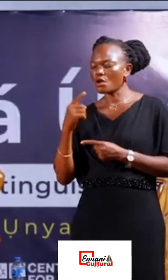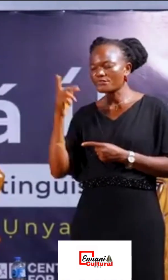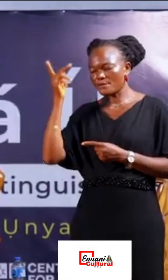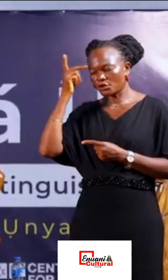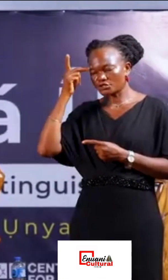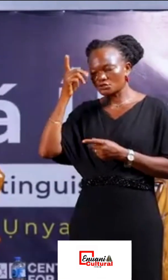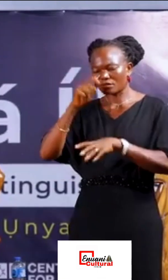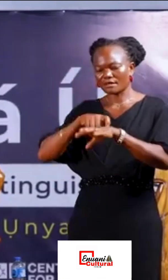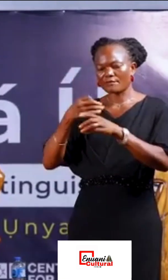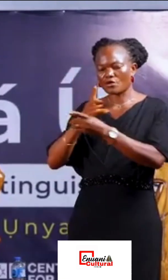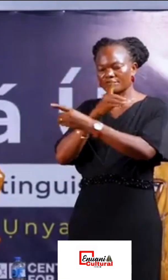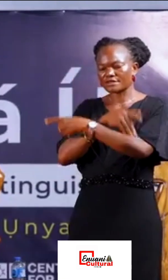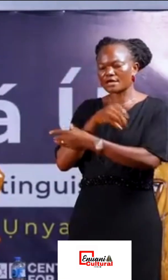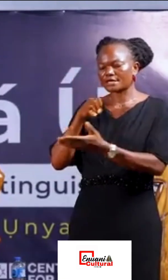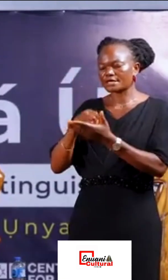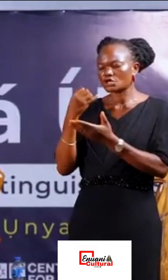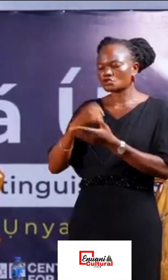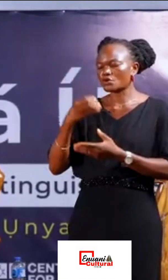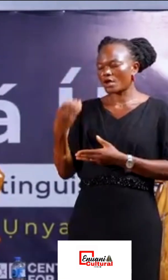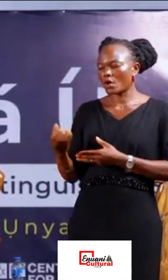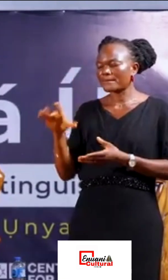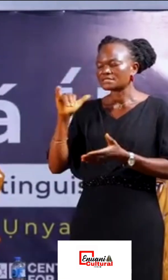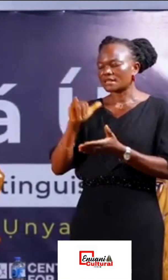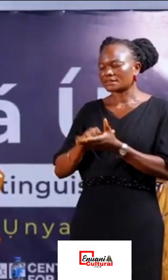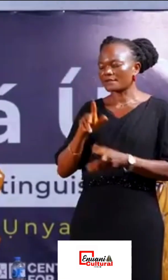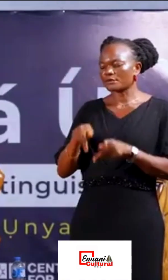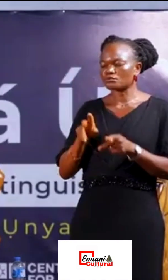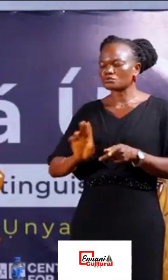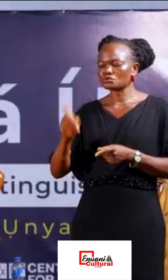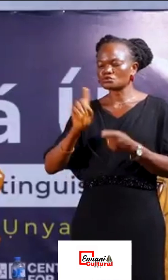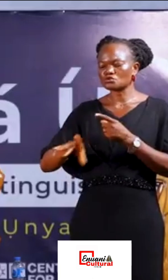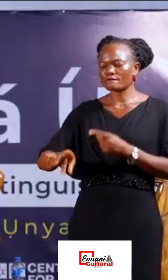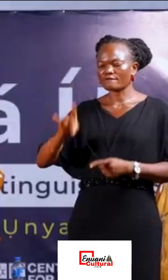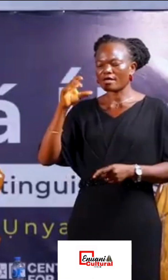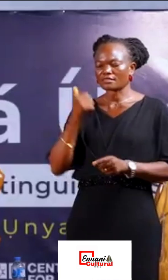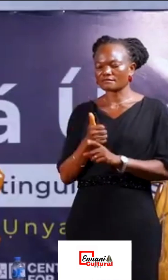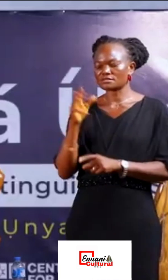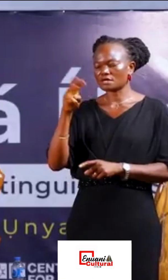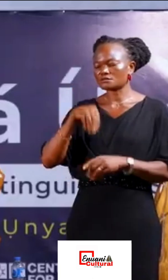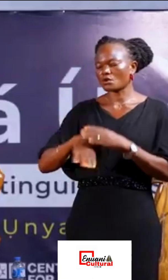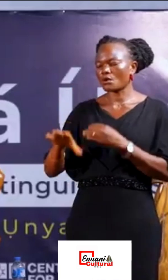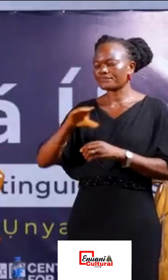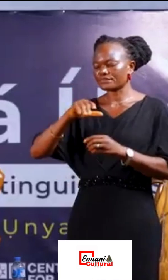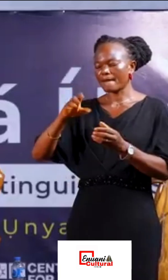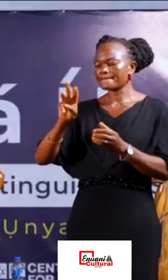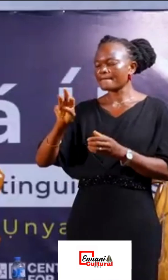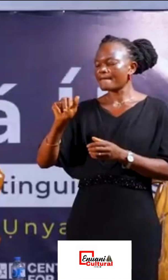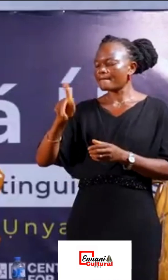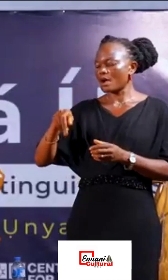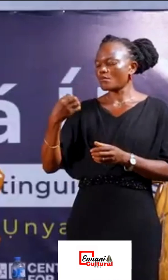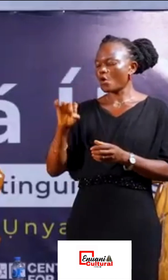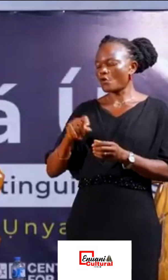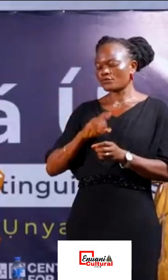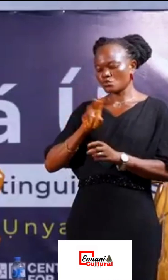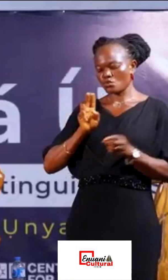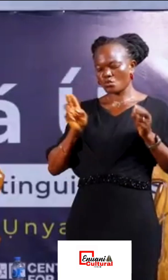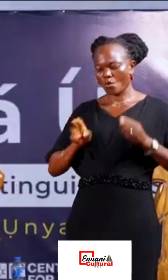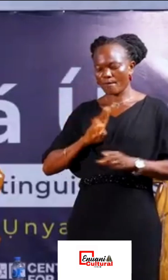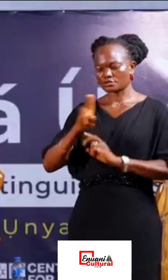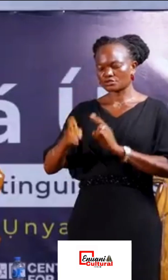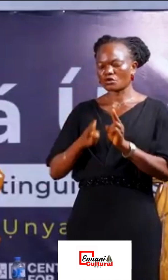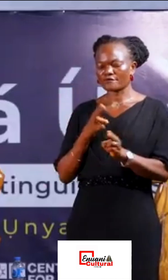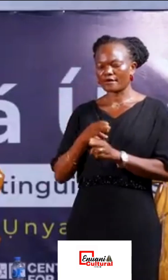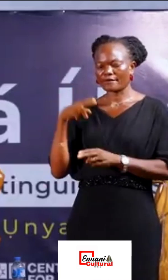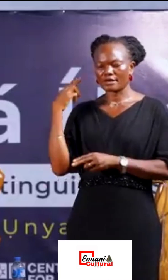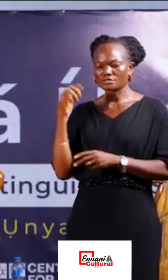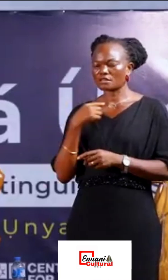It is also a compass that people use to find themselves on the map of human geography. History tells